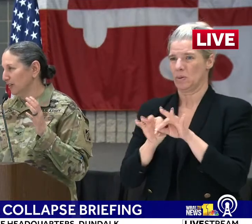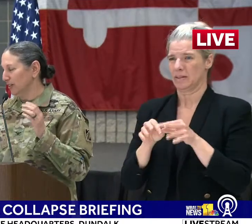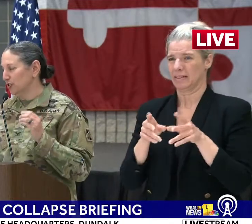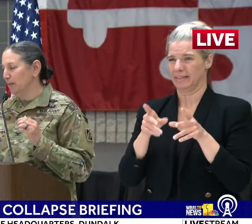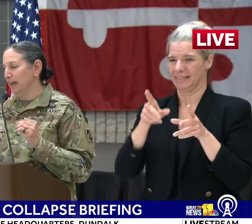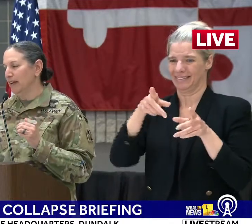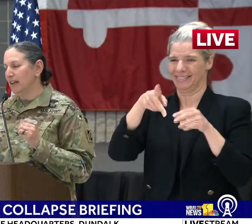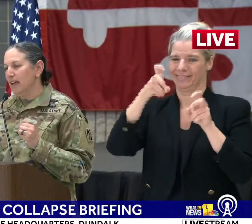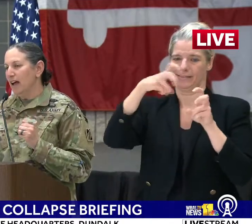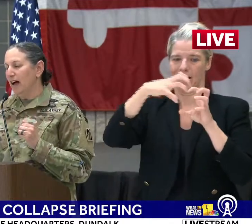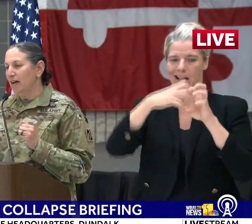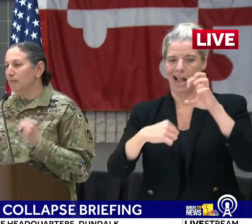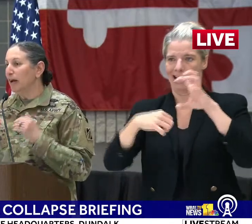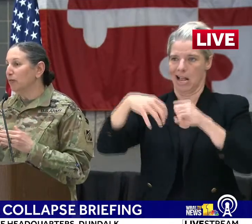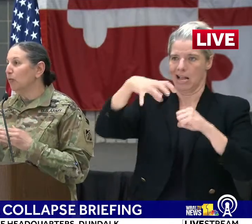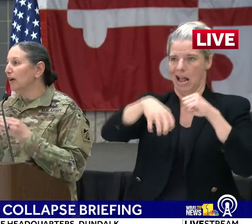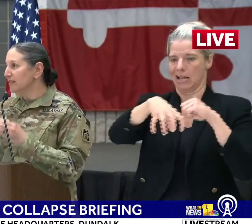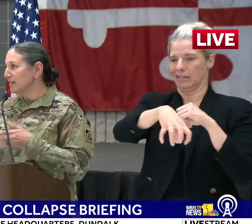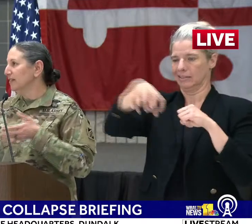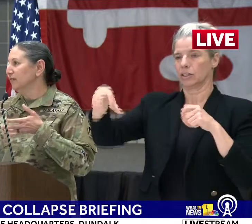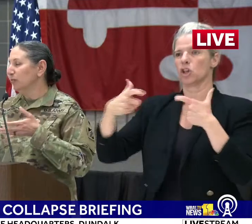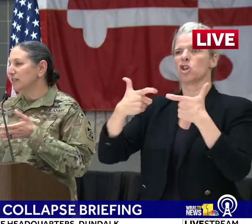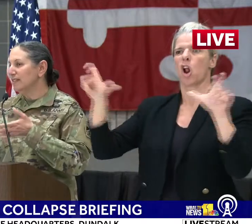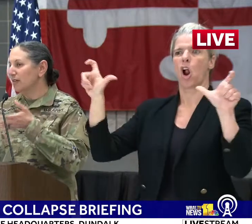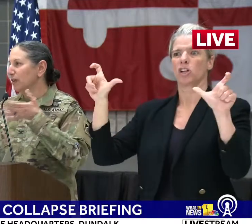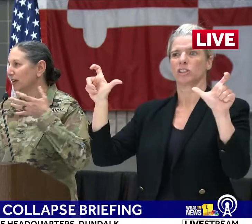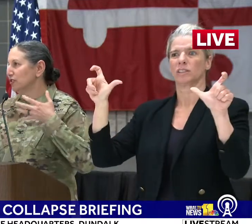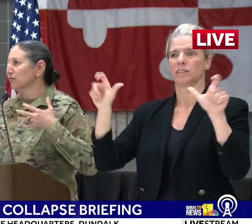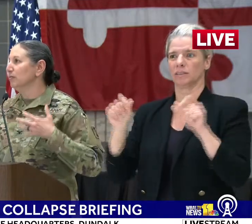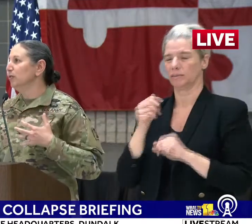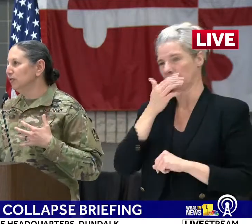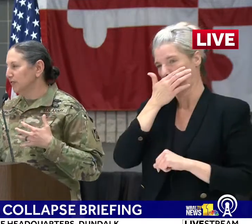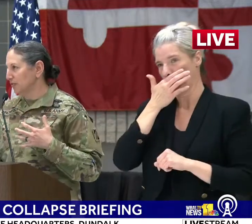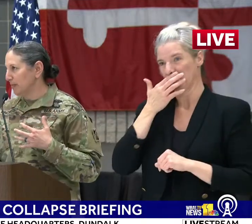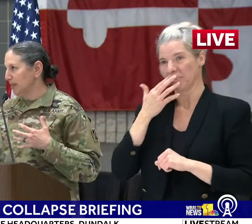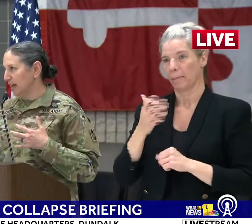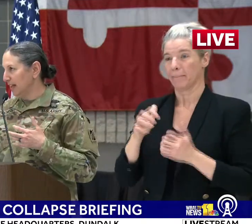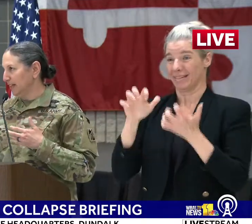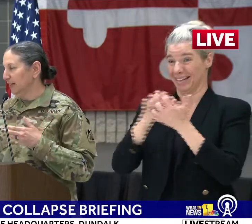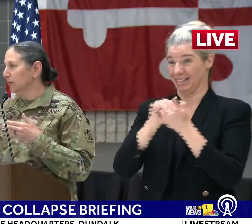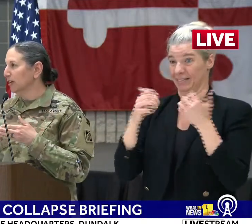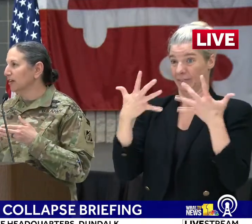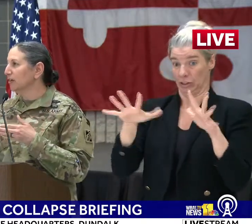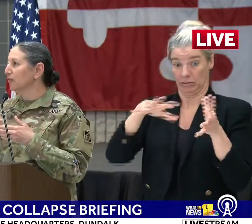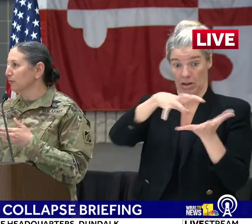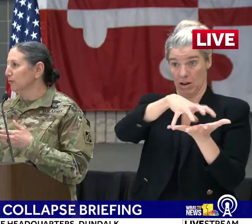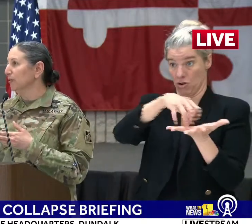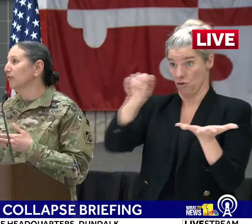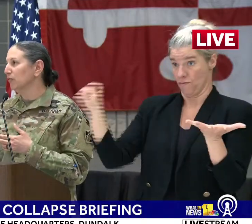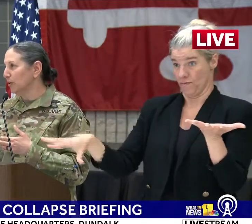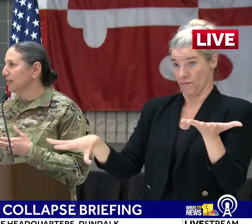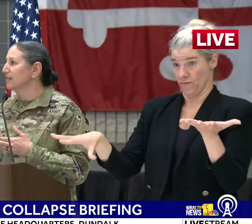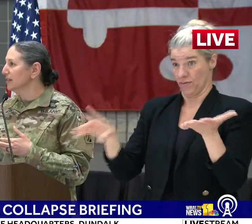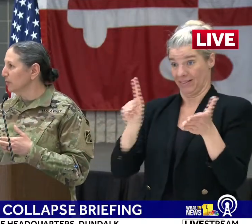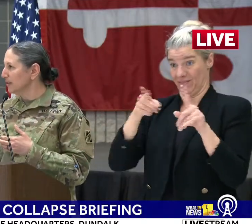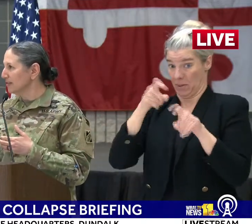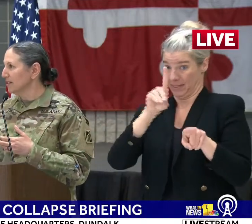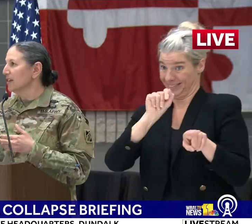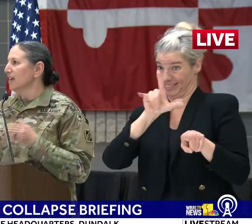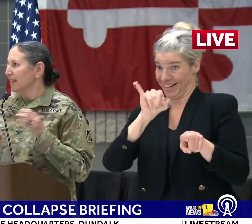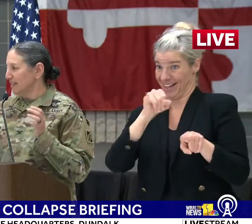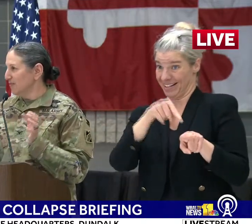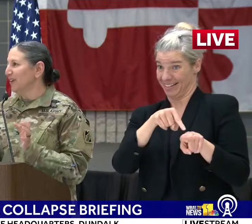a large span. But once that wreckage is removed from the dolly, we're going to go through a